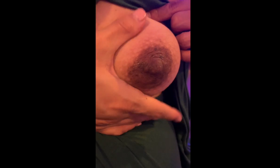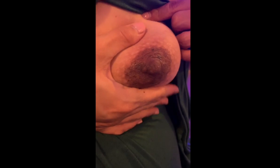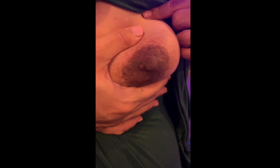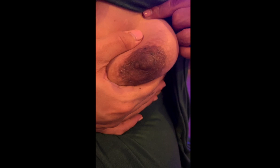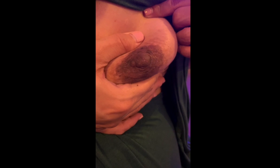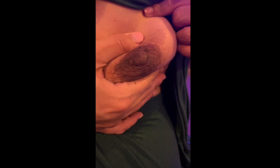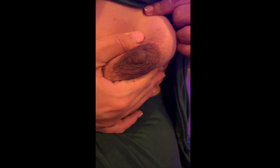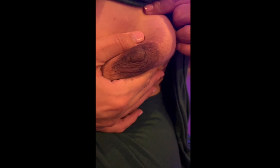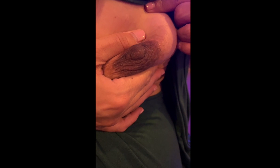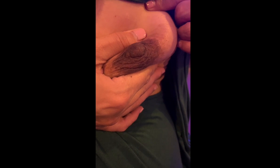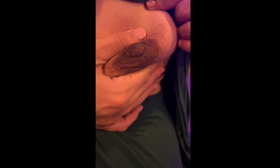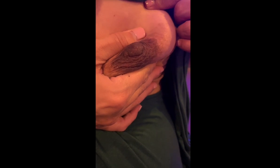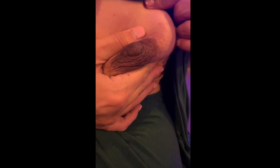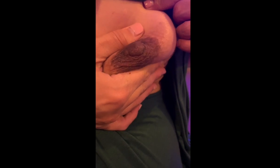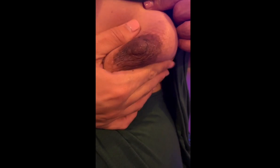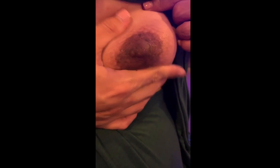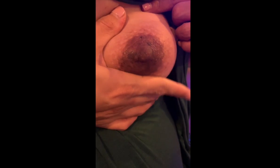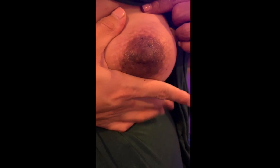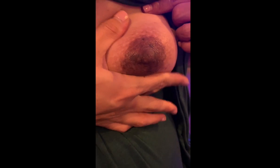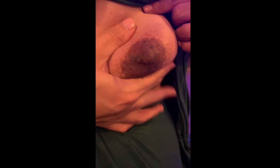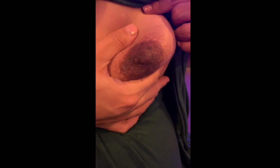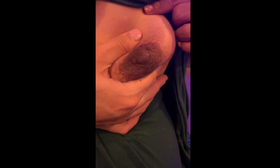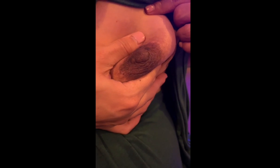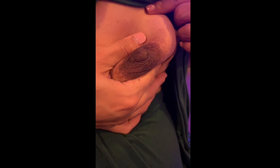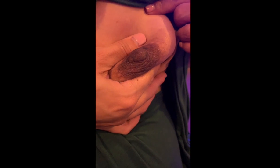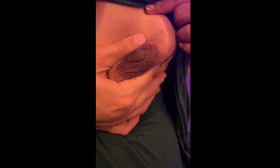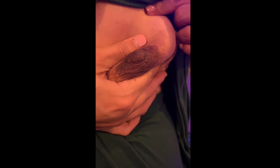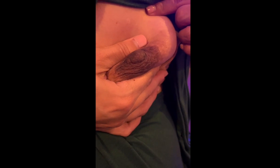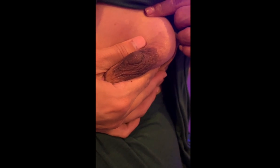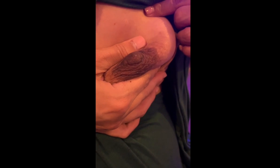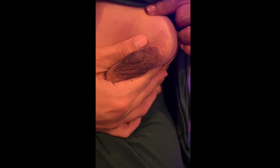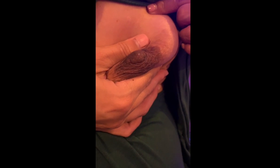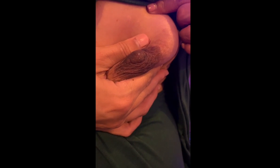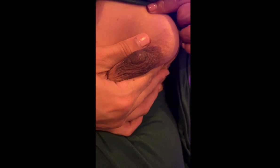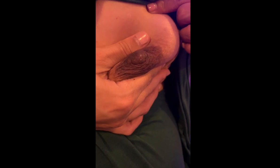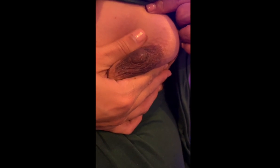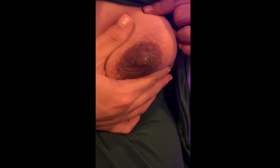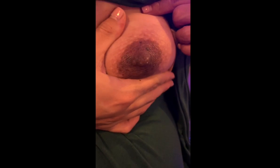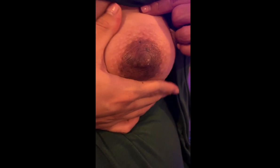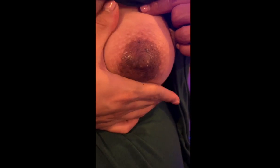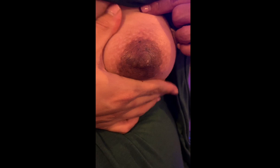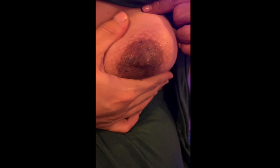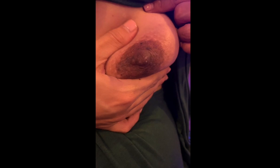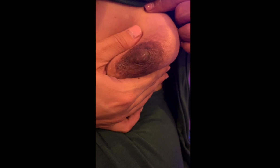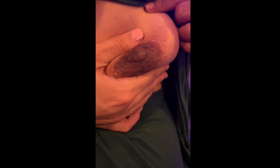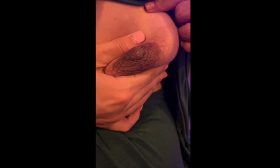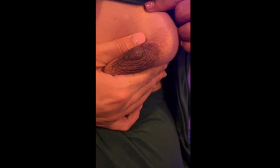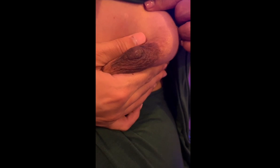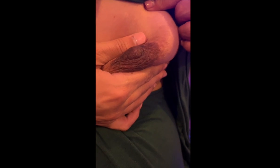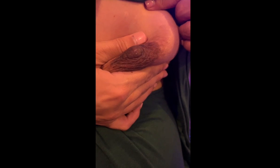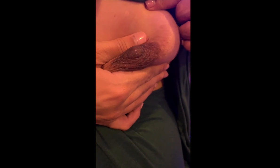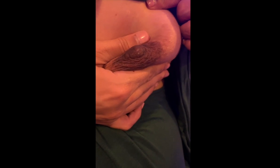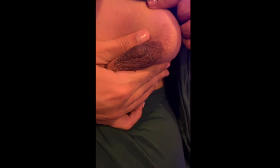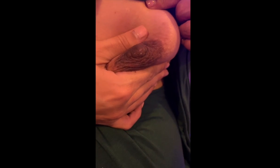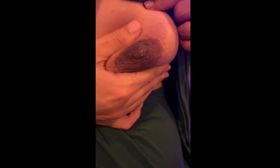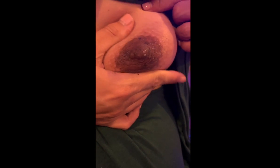There it's coming. So it's gonna start when before you have a baby, Or when you're just first starting, this is